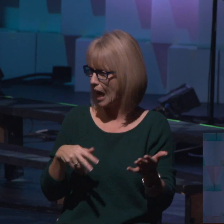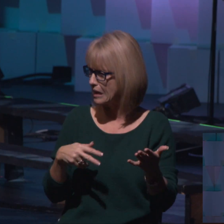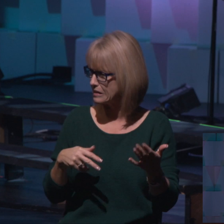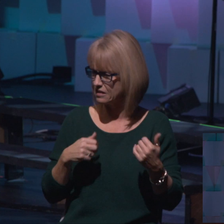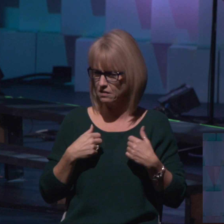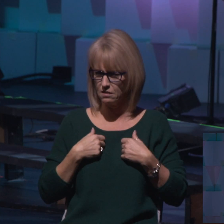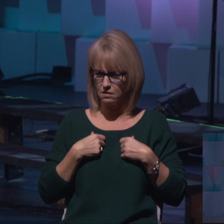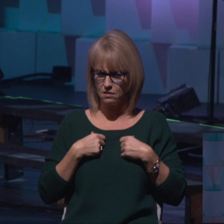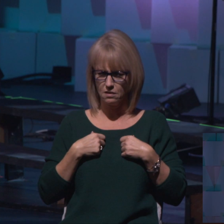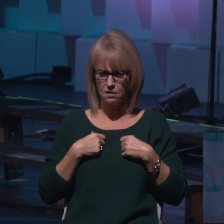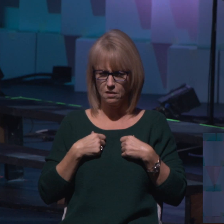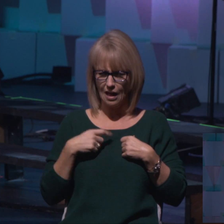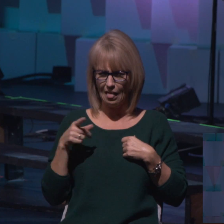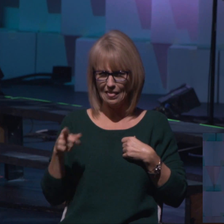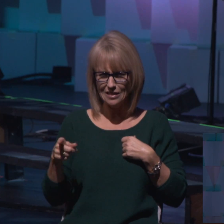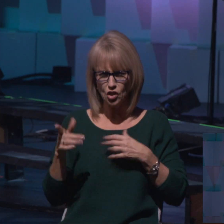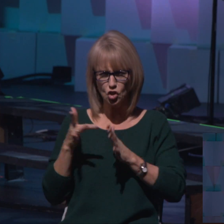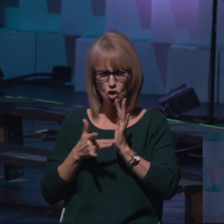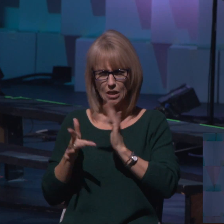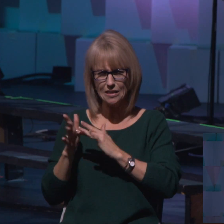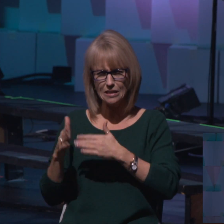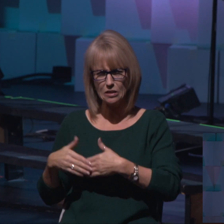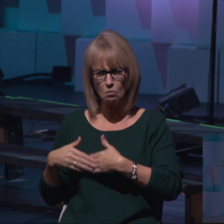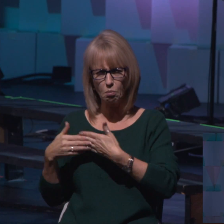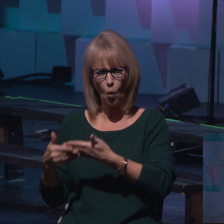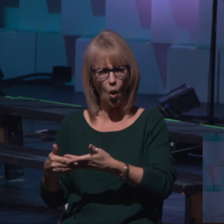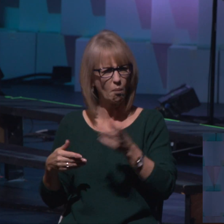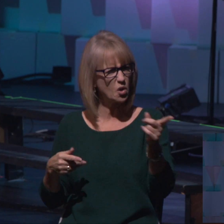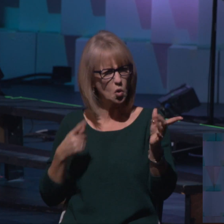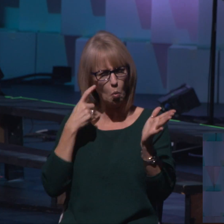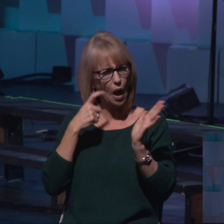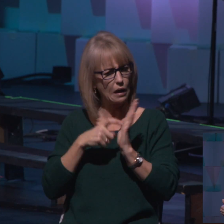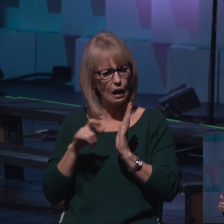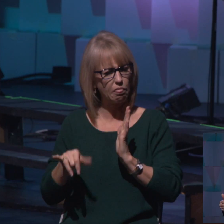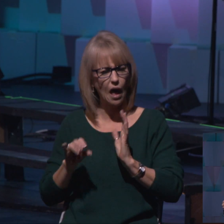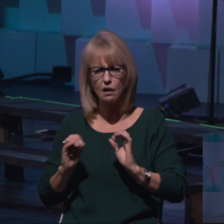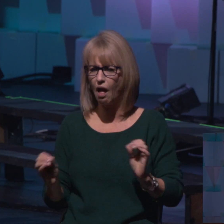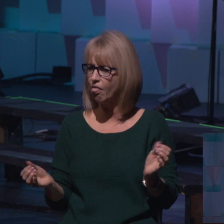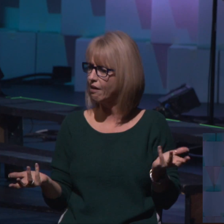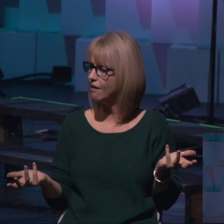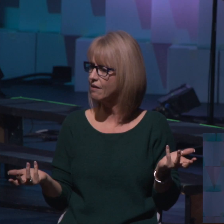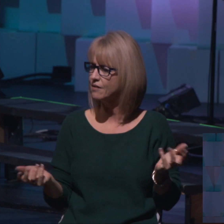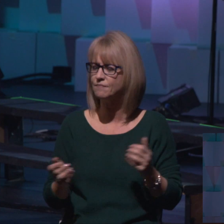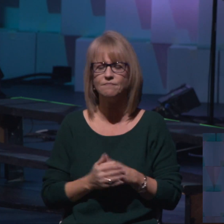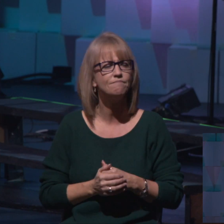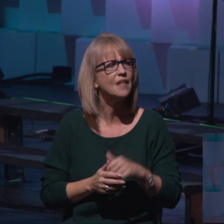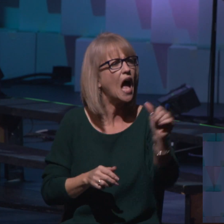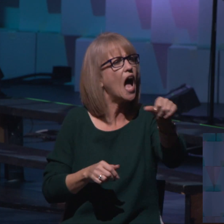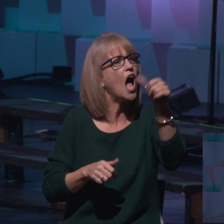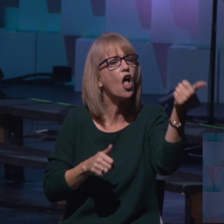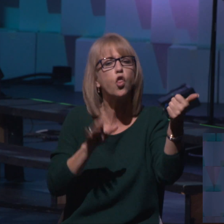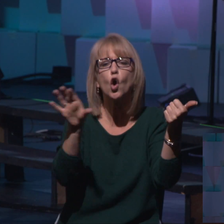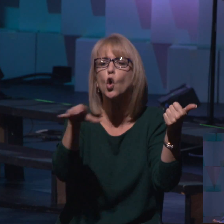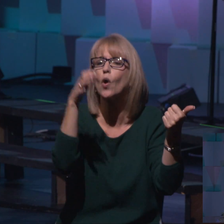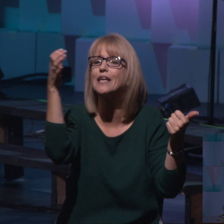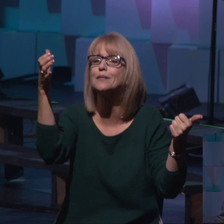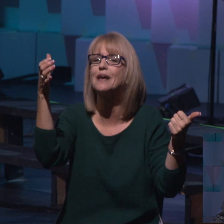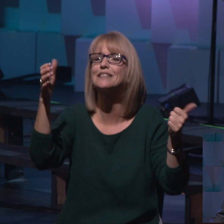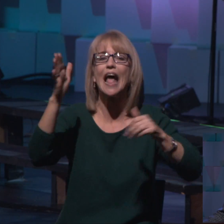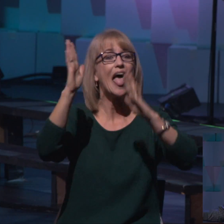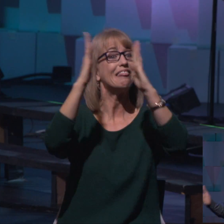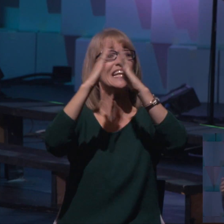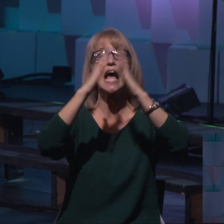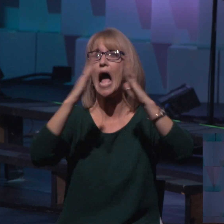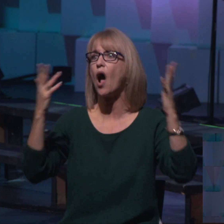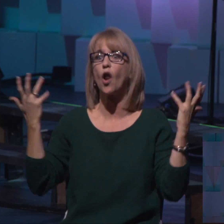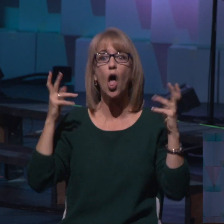what you're singing about Jesus is born, but there's no acknowledgement of it? Another one we watched had the town Christmas lighting where they come and